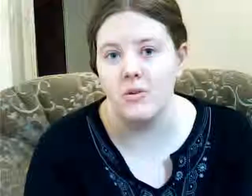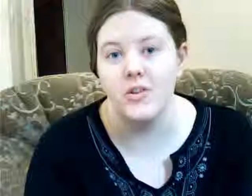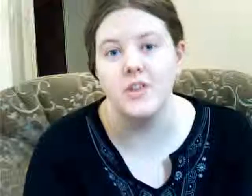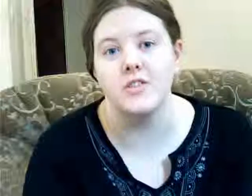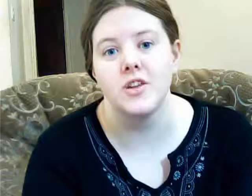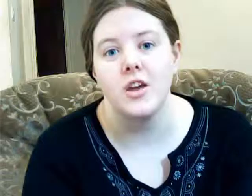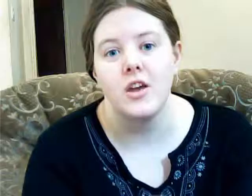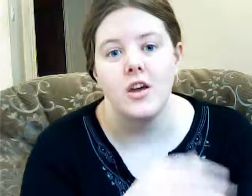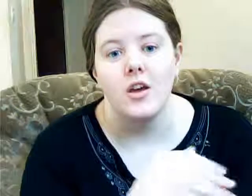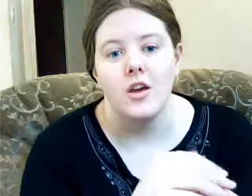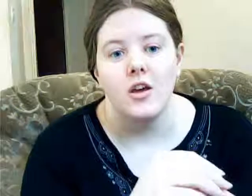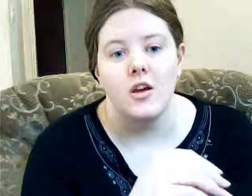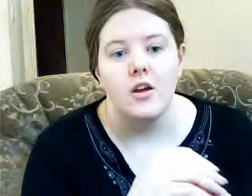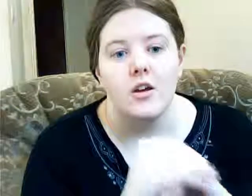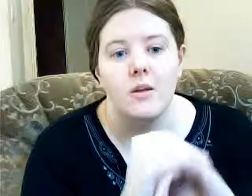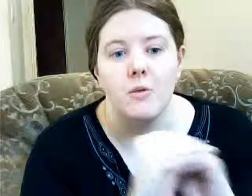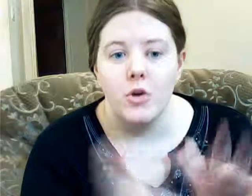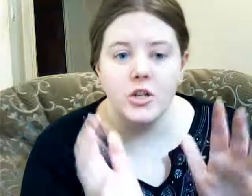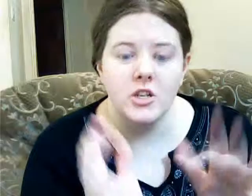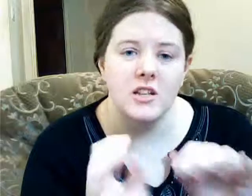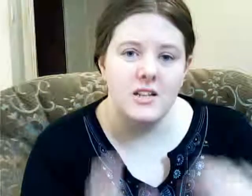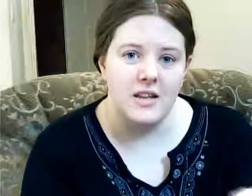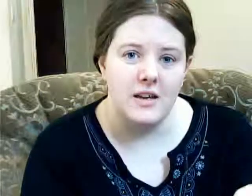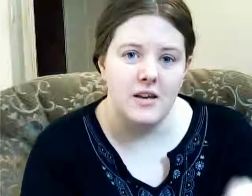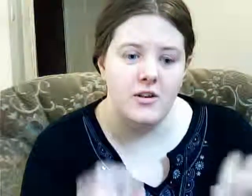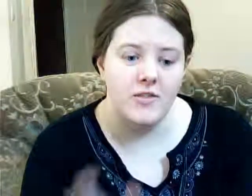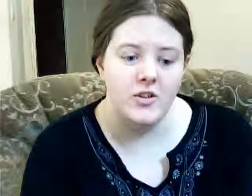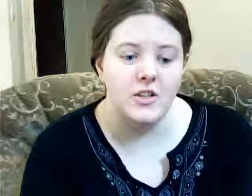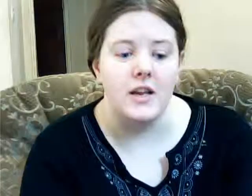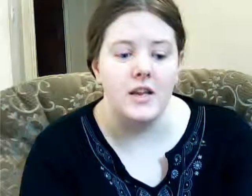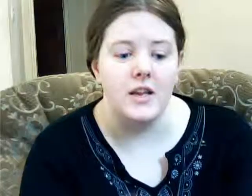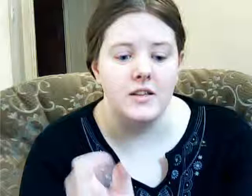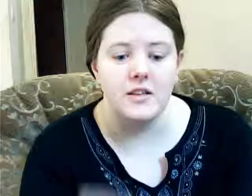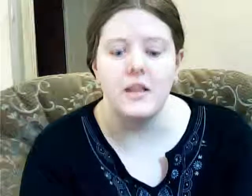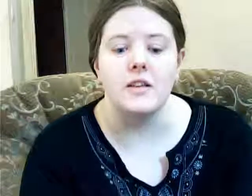of these and my question for today is this